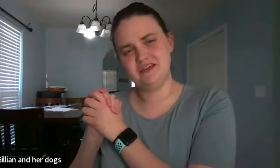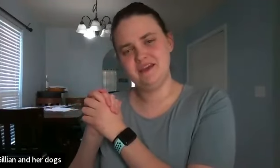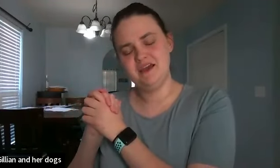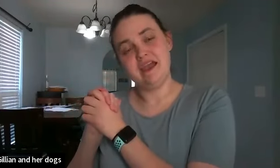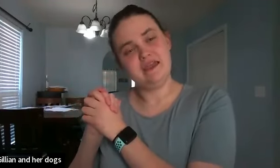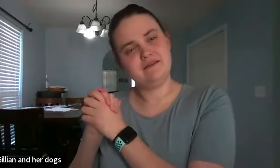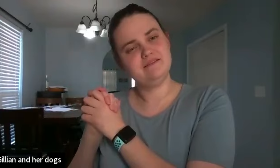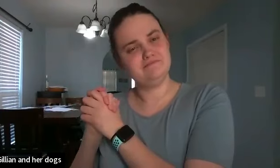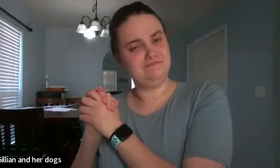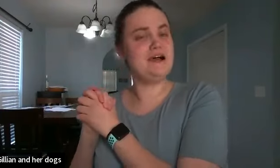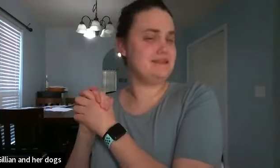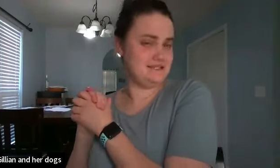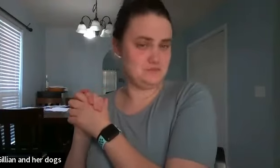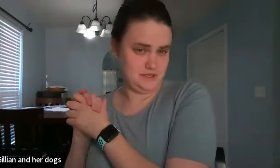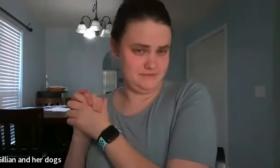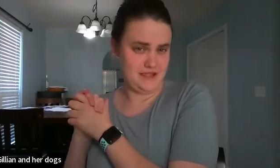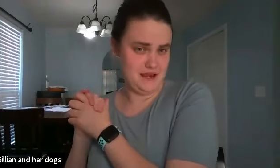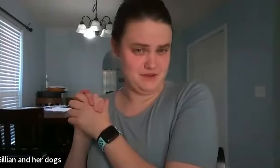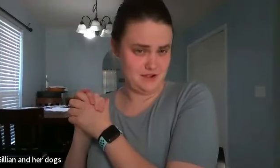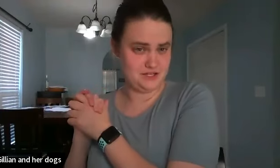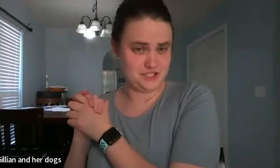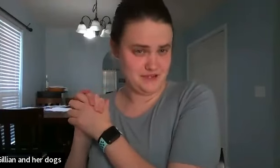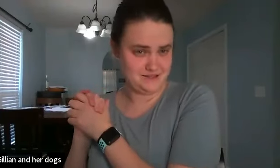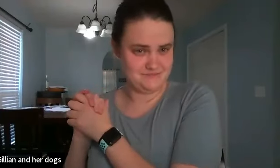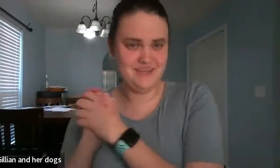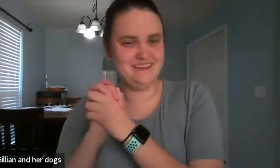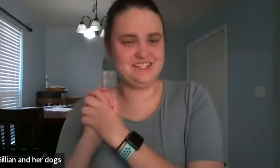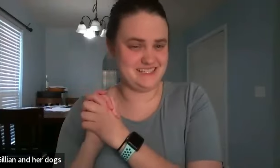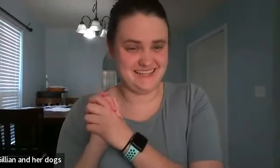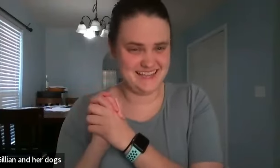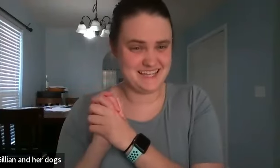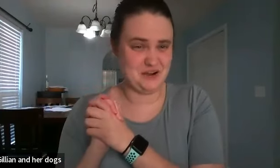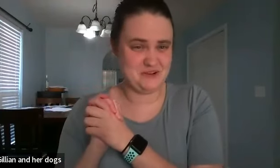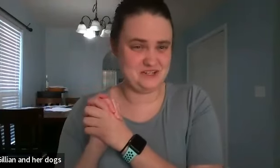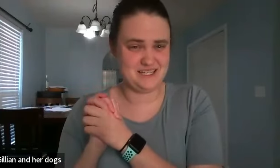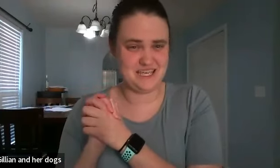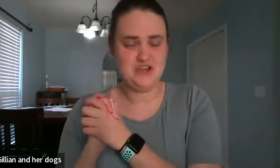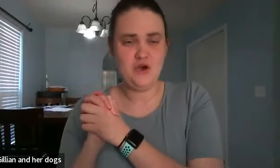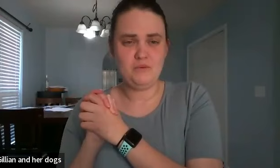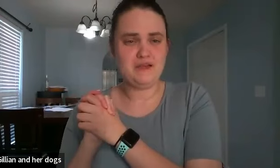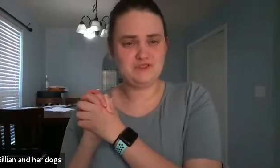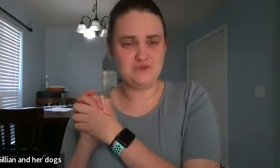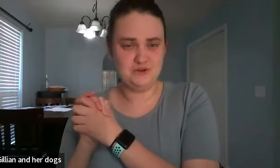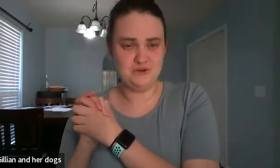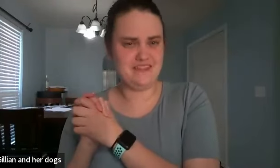be a not nice word, and I'm not going to show it just in case. I don't want you guys saying, well, that was rude, and then they're